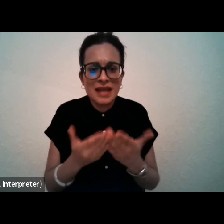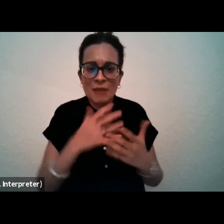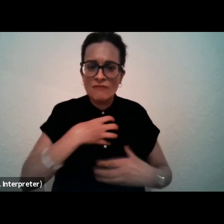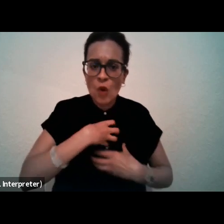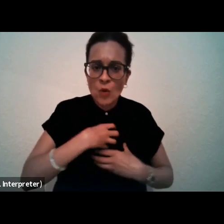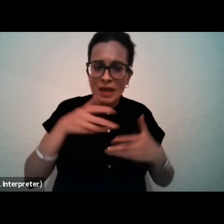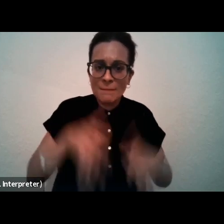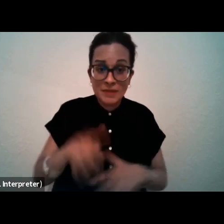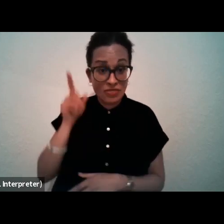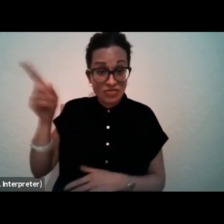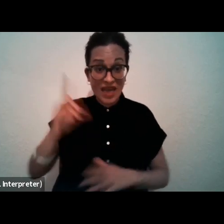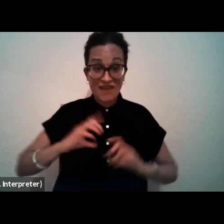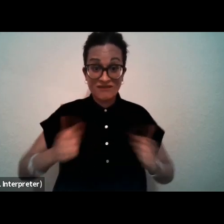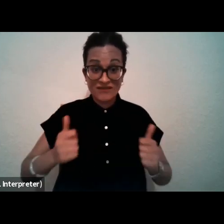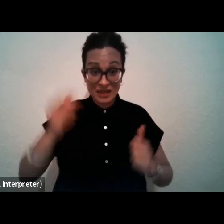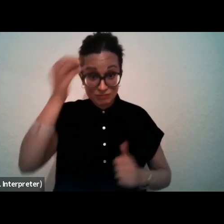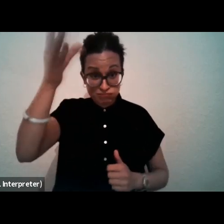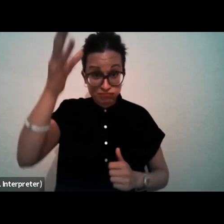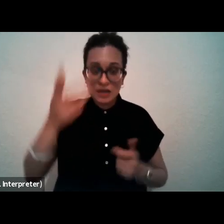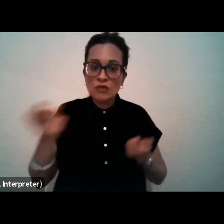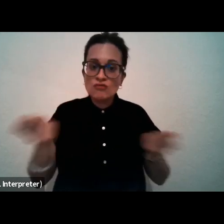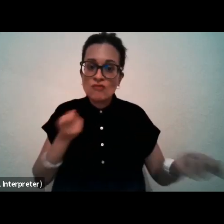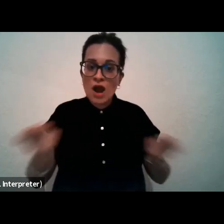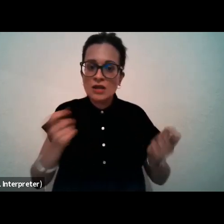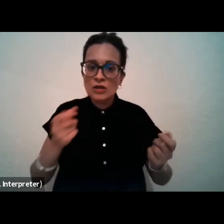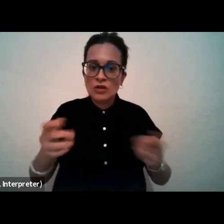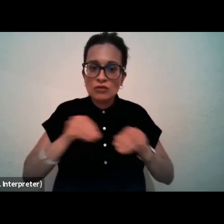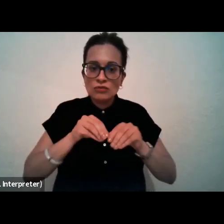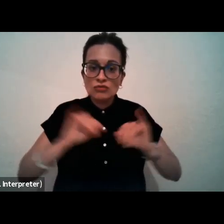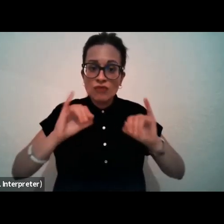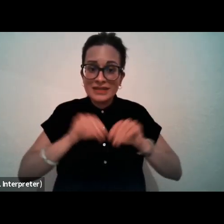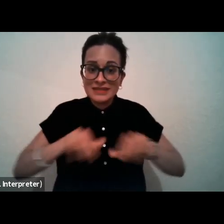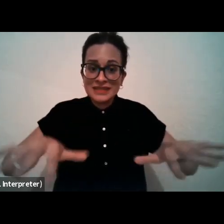the crisis, and they're not fit actually to deal with the question of